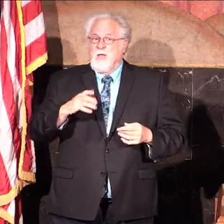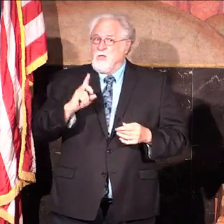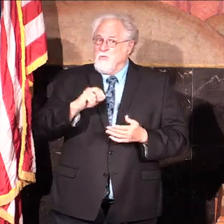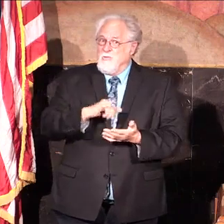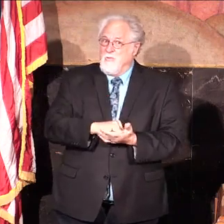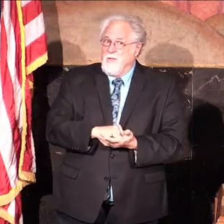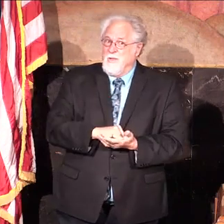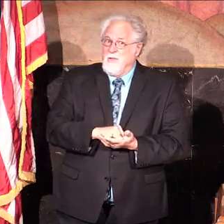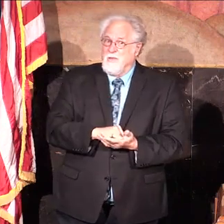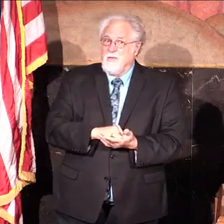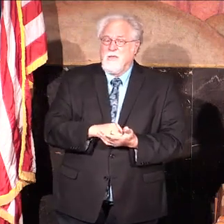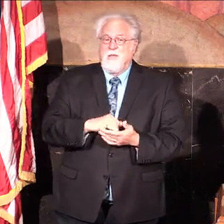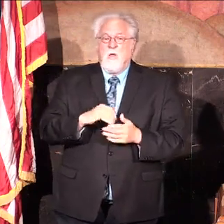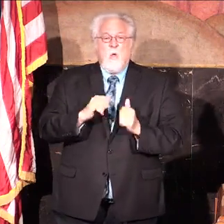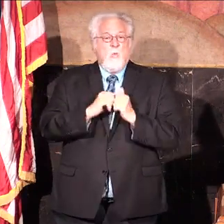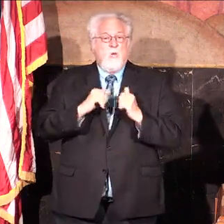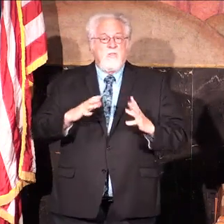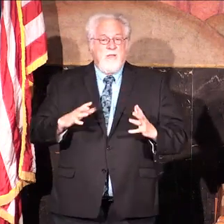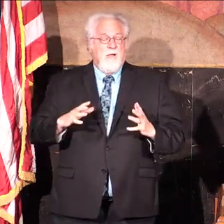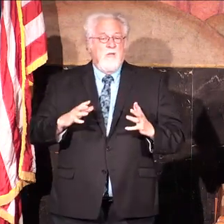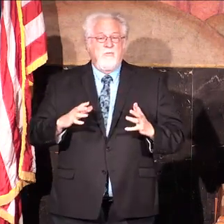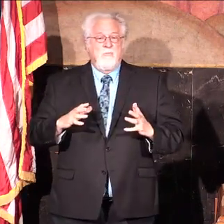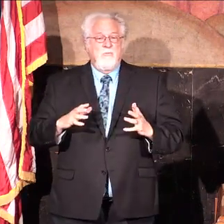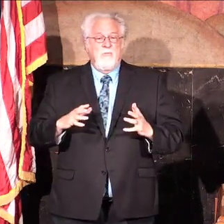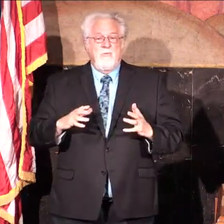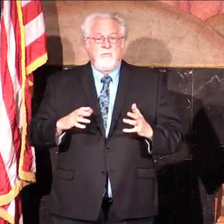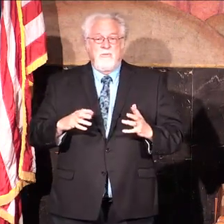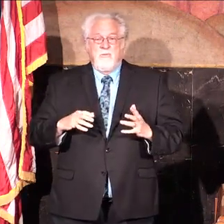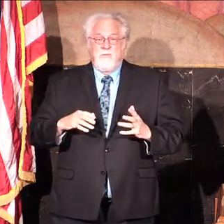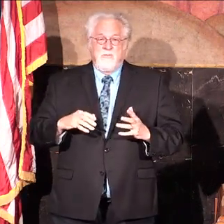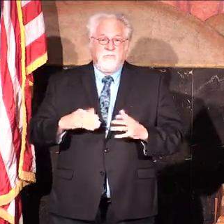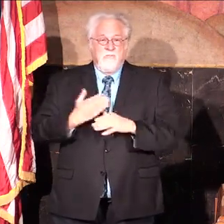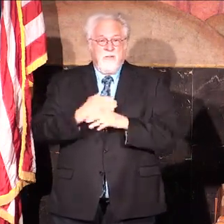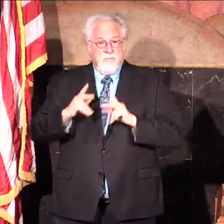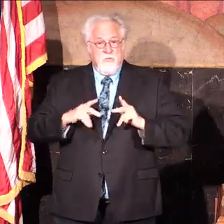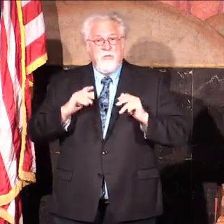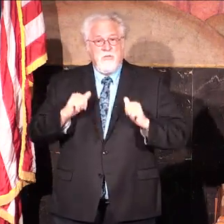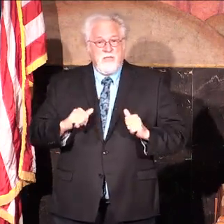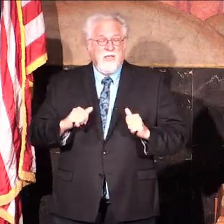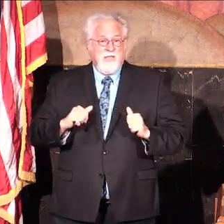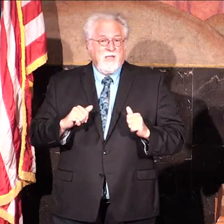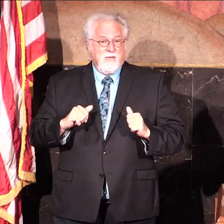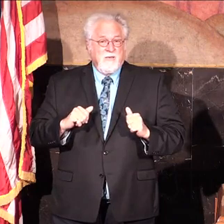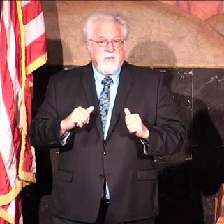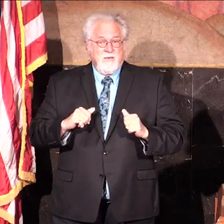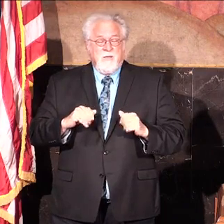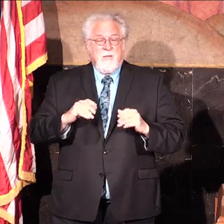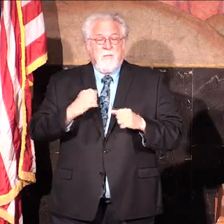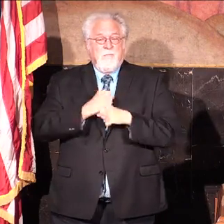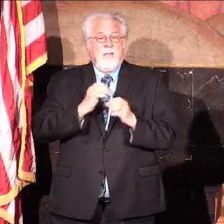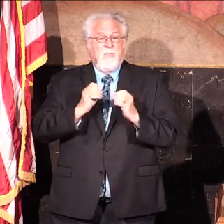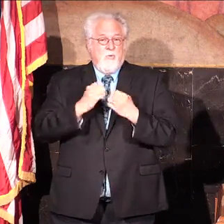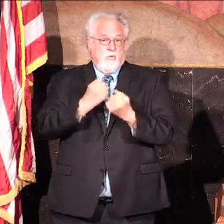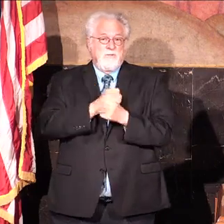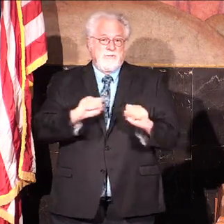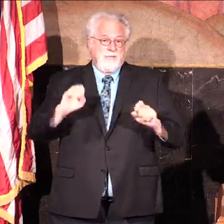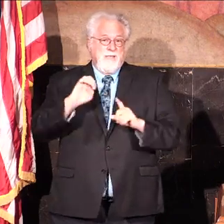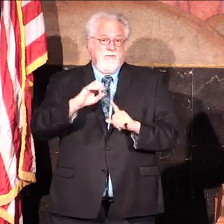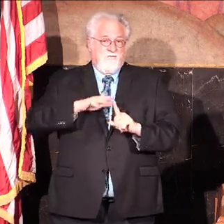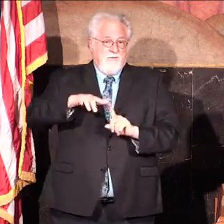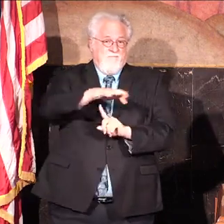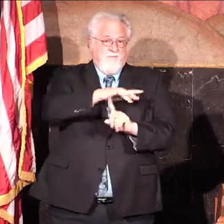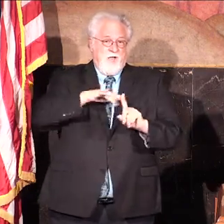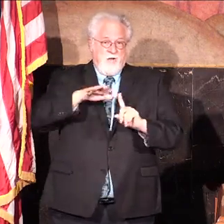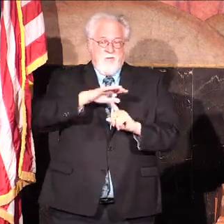this without really inconveniencing people, we can just produce a much safer environment for everyone and cut